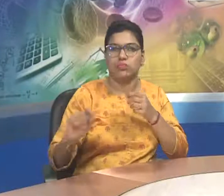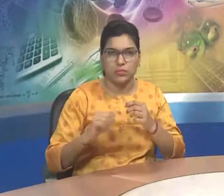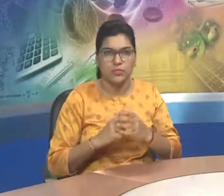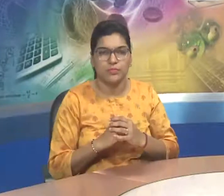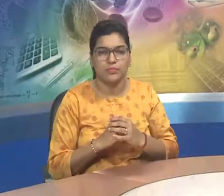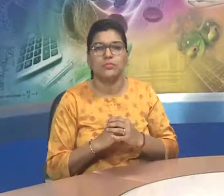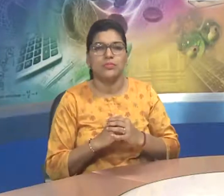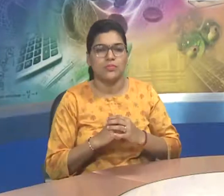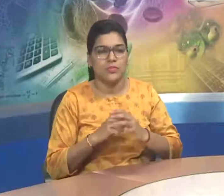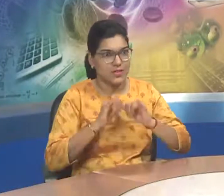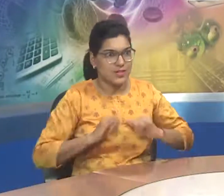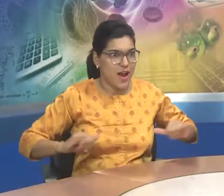Discrimination